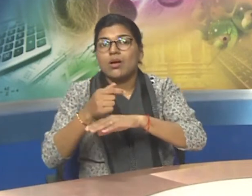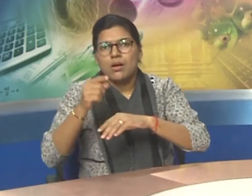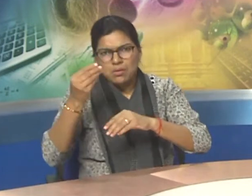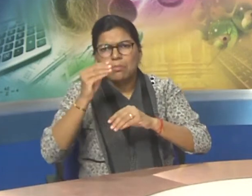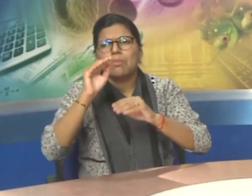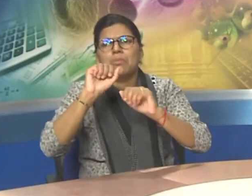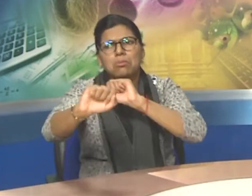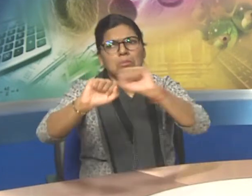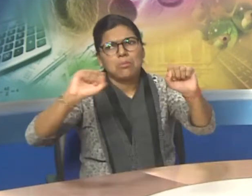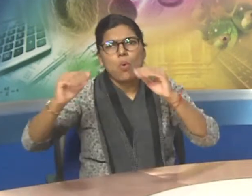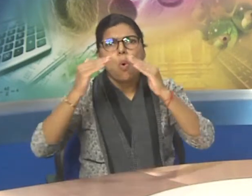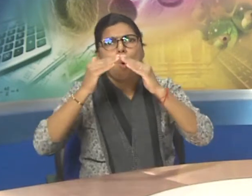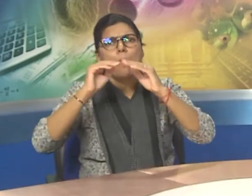when we go to the library,